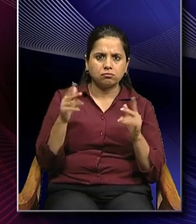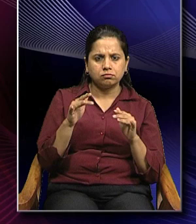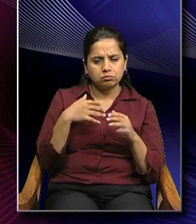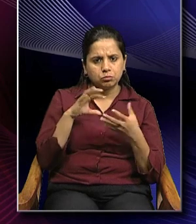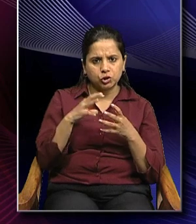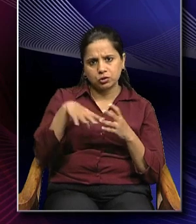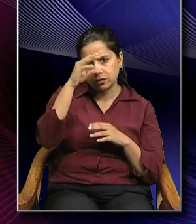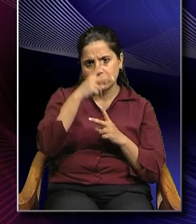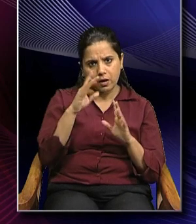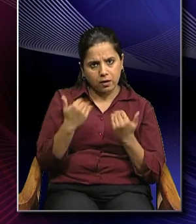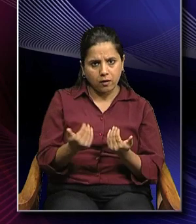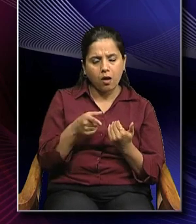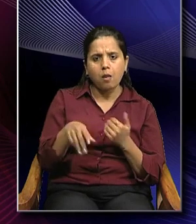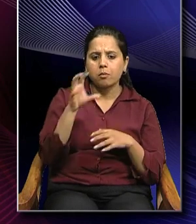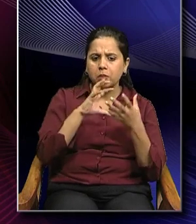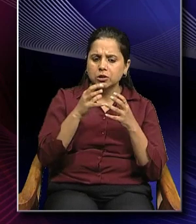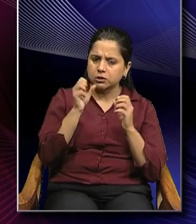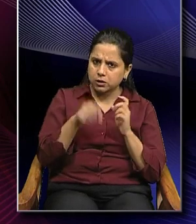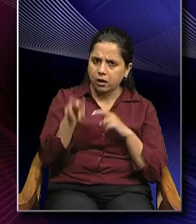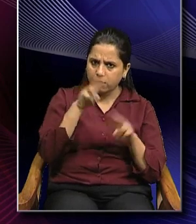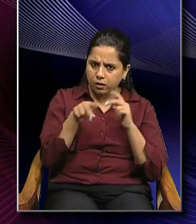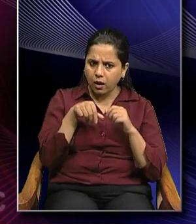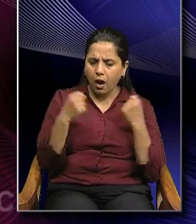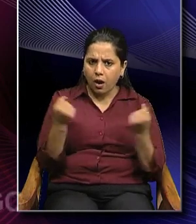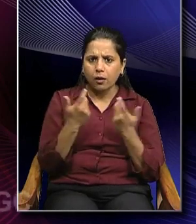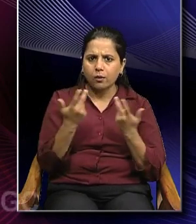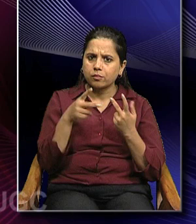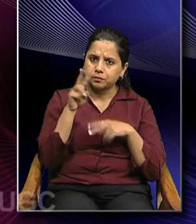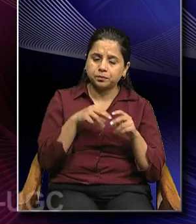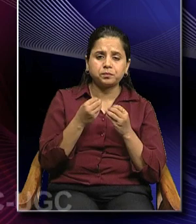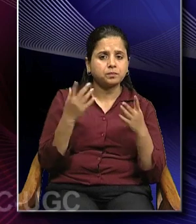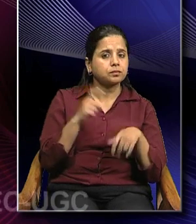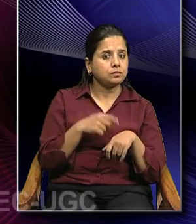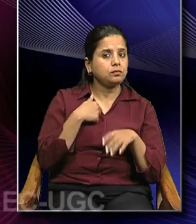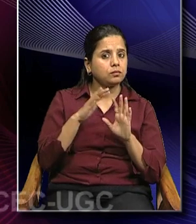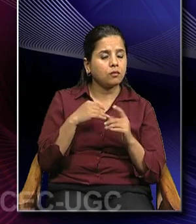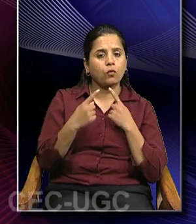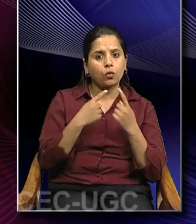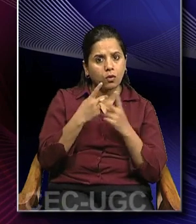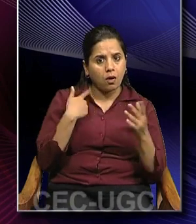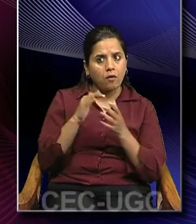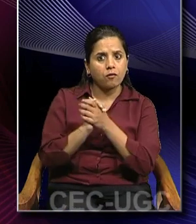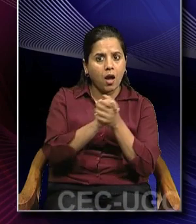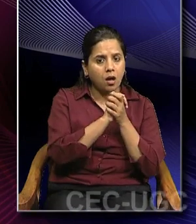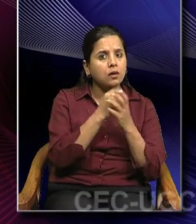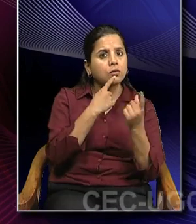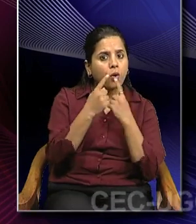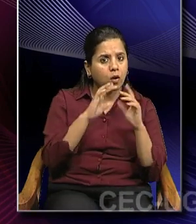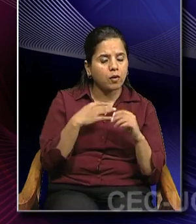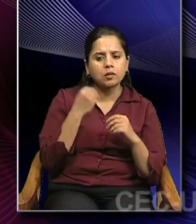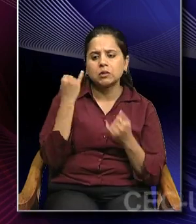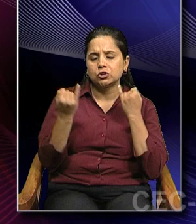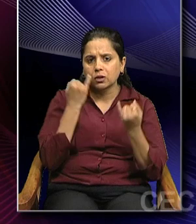learning, machine is able to analyze our activities. Number of times we are talking to our friends, or we are